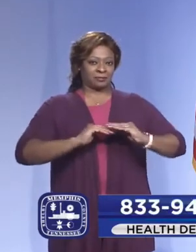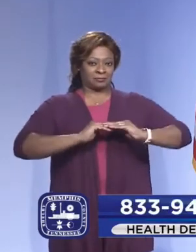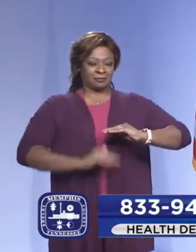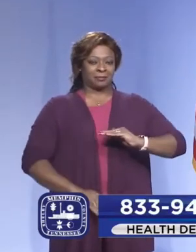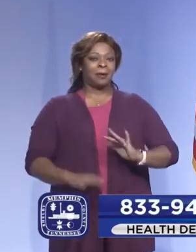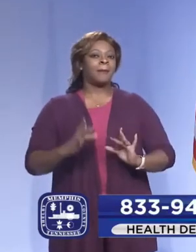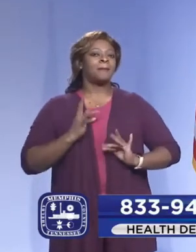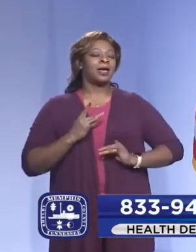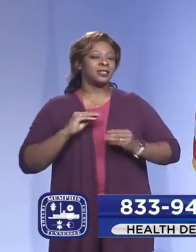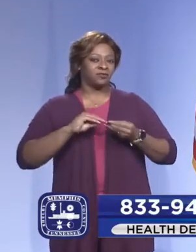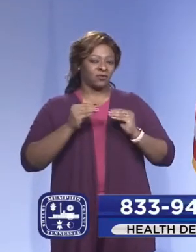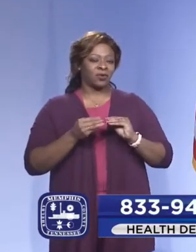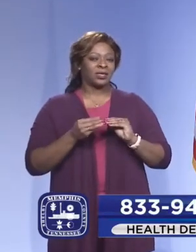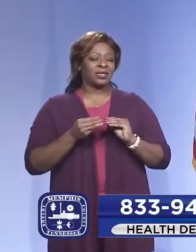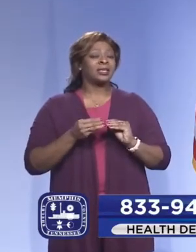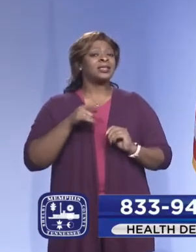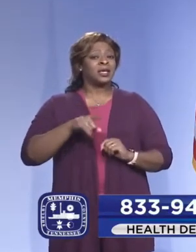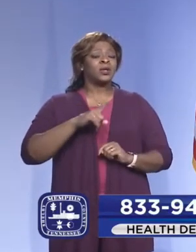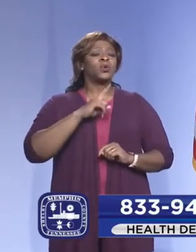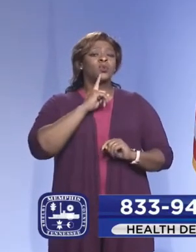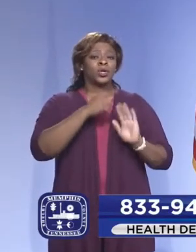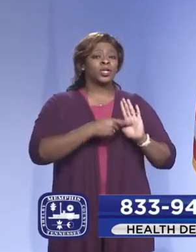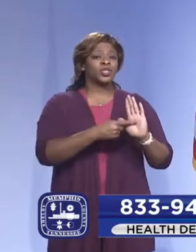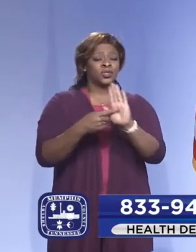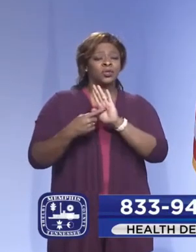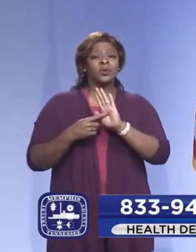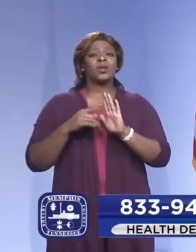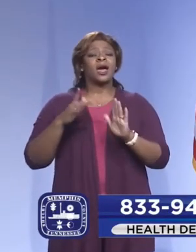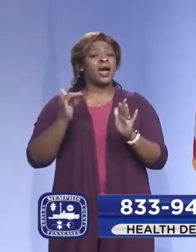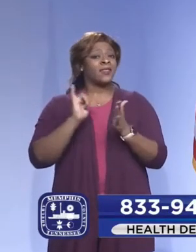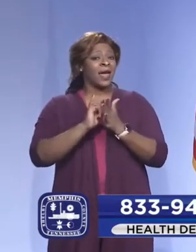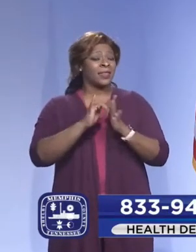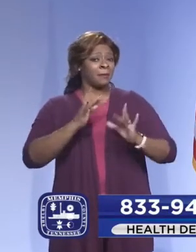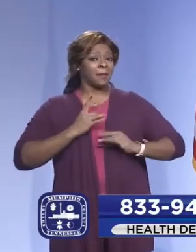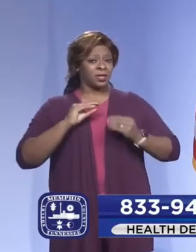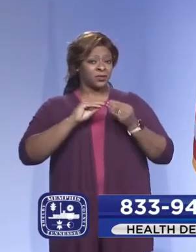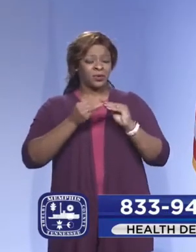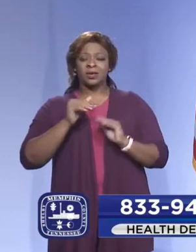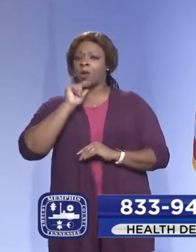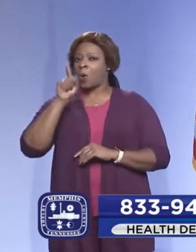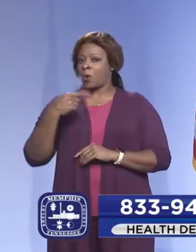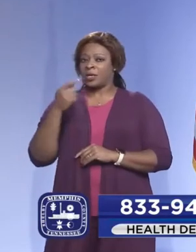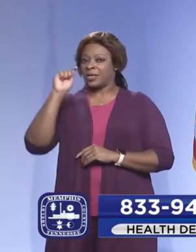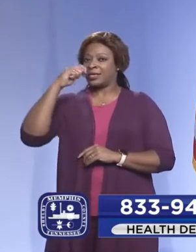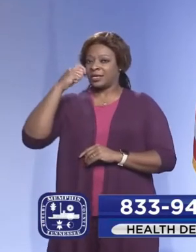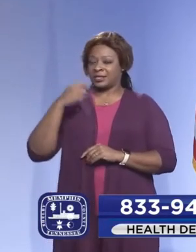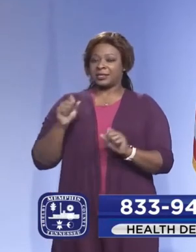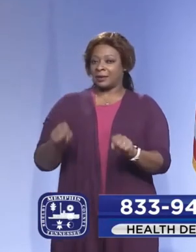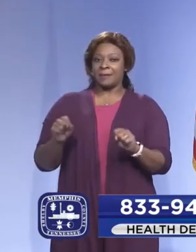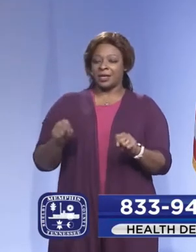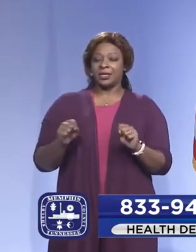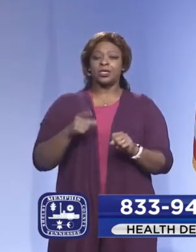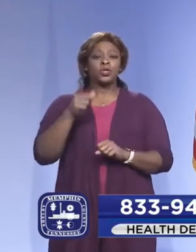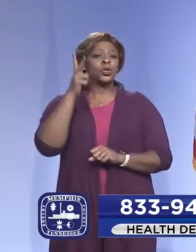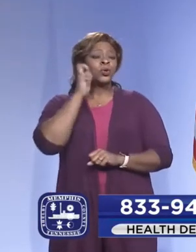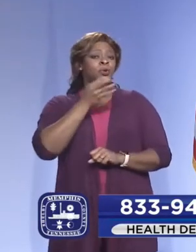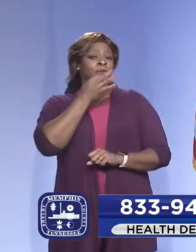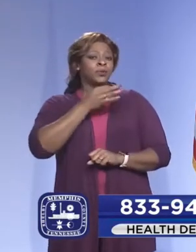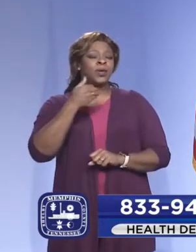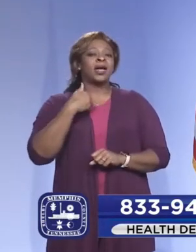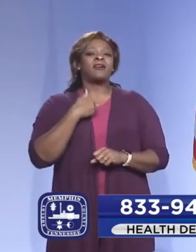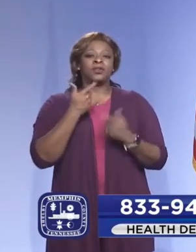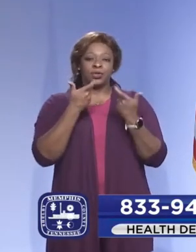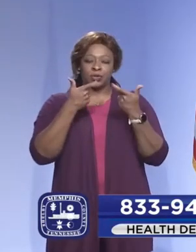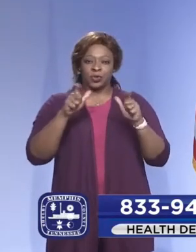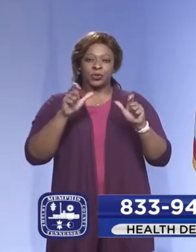positivity rate. This is truly a reflection of our positivity rate and not testing capacity. As you'll hear shortly, we have